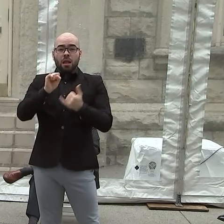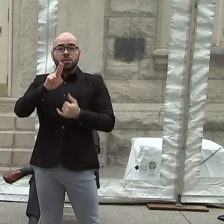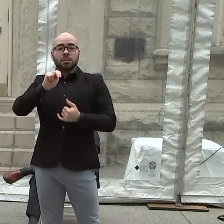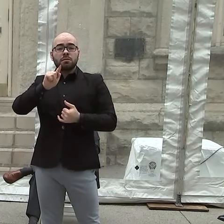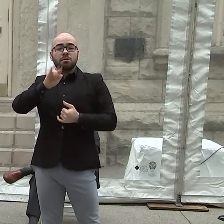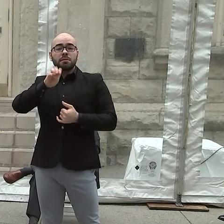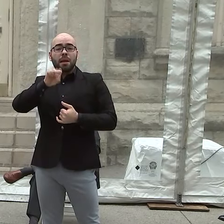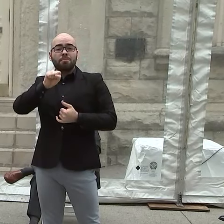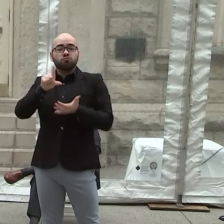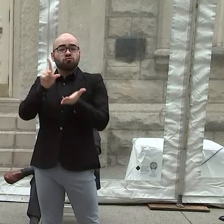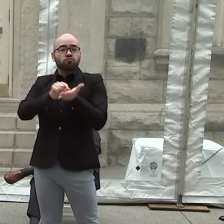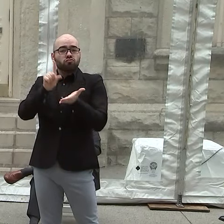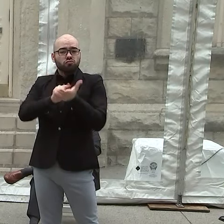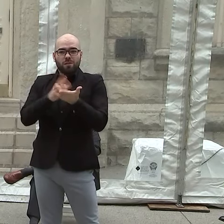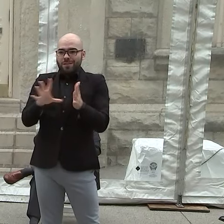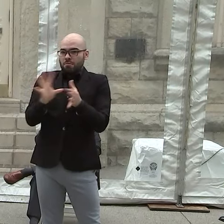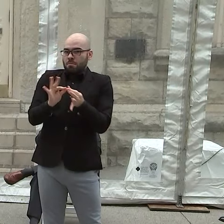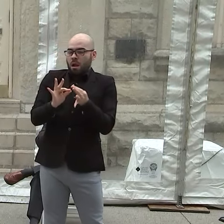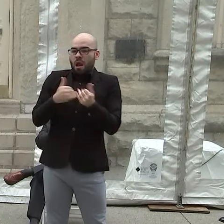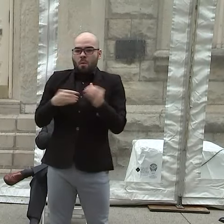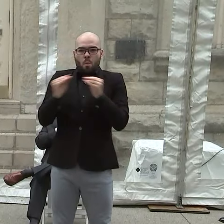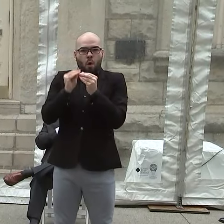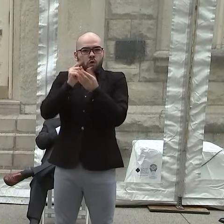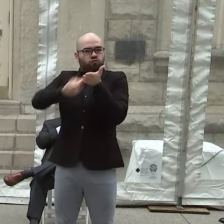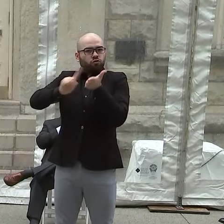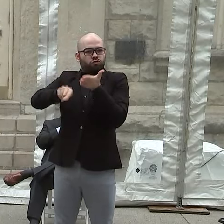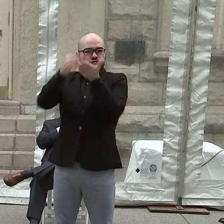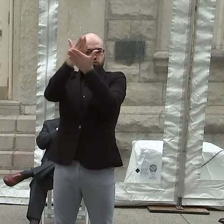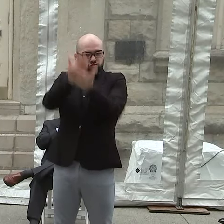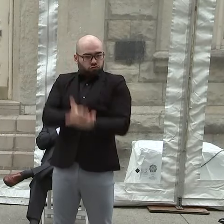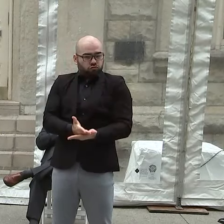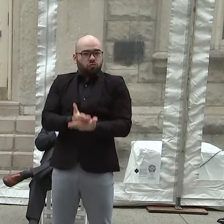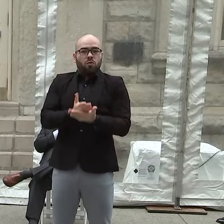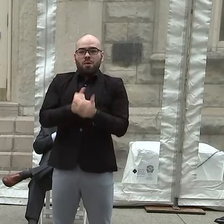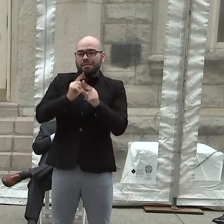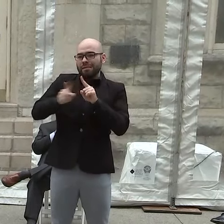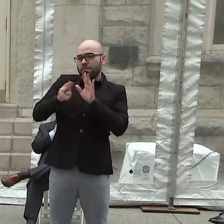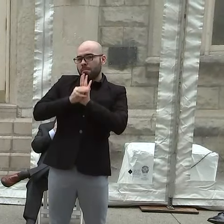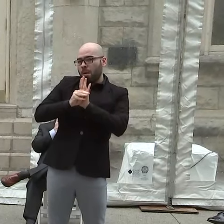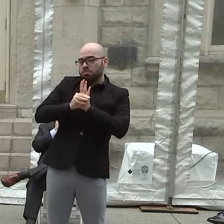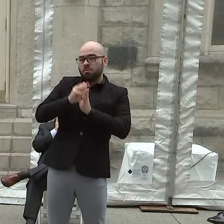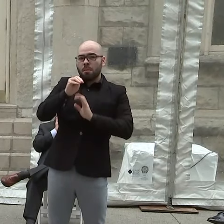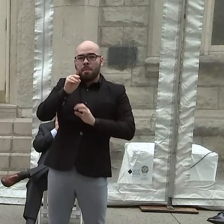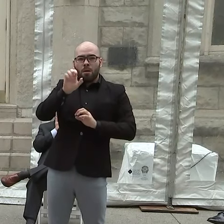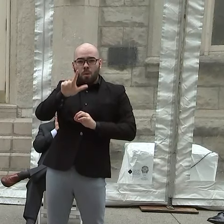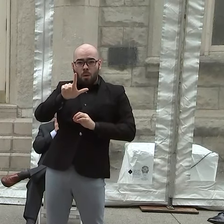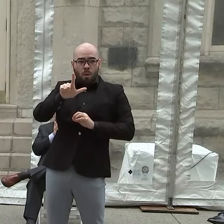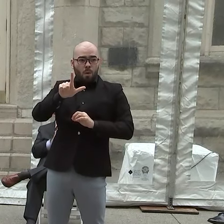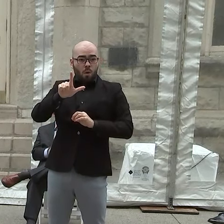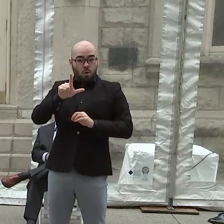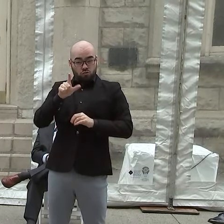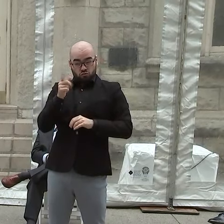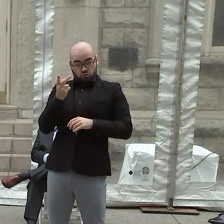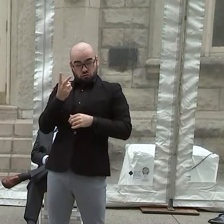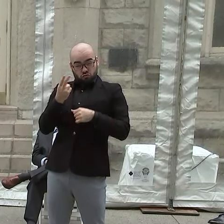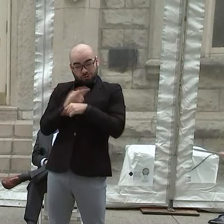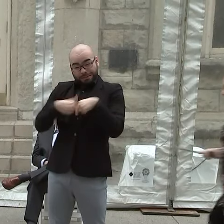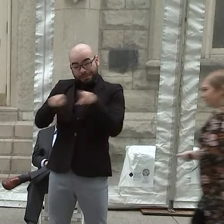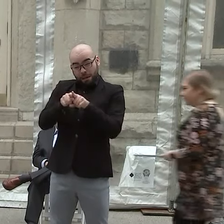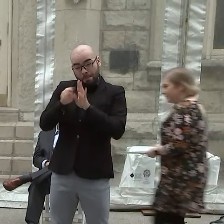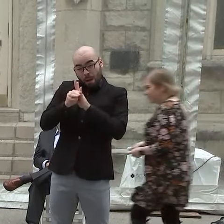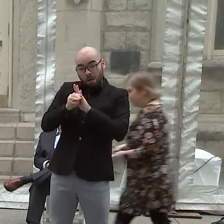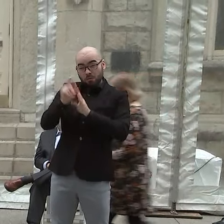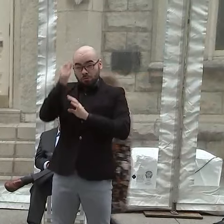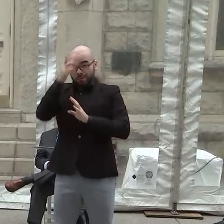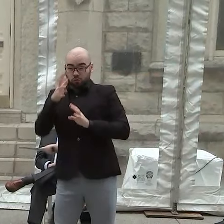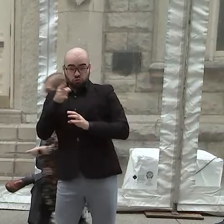did have more about the research and about the different models. Are those the same models you're looking at? And